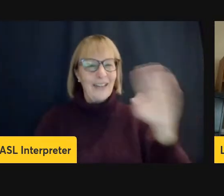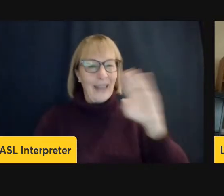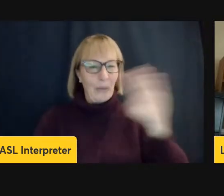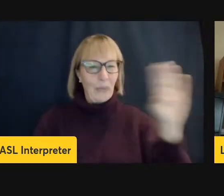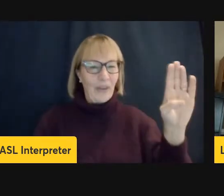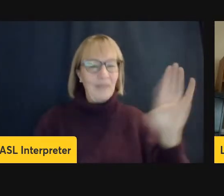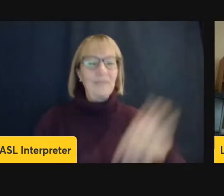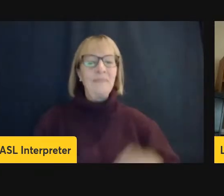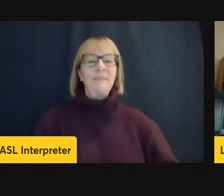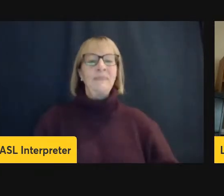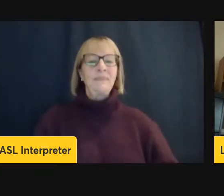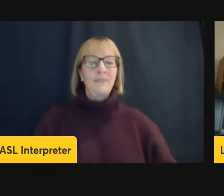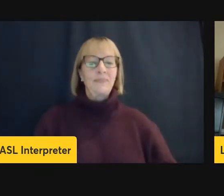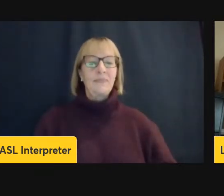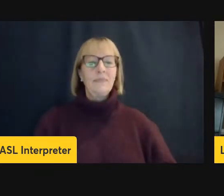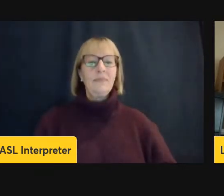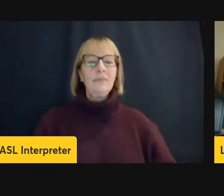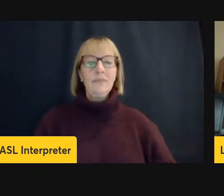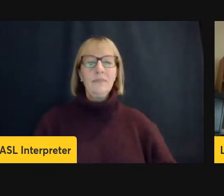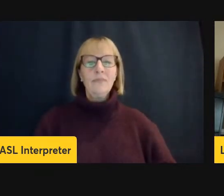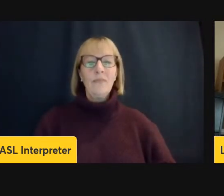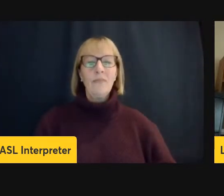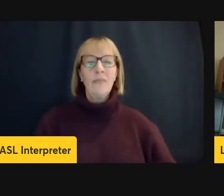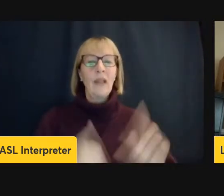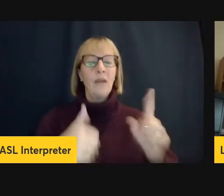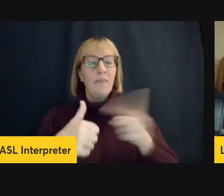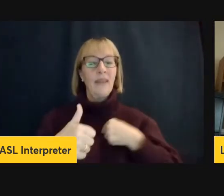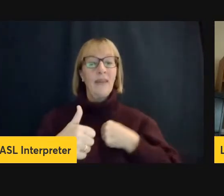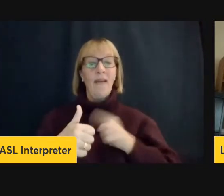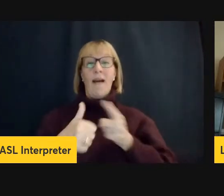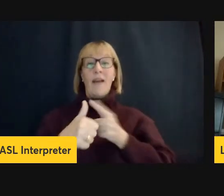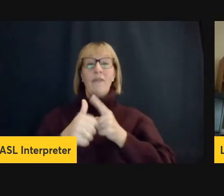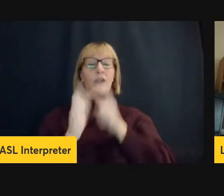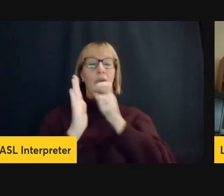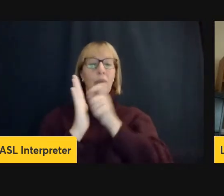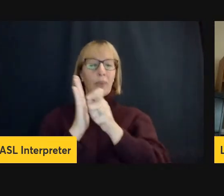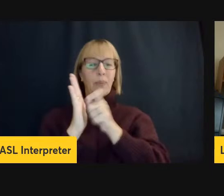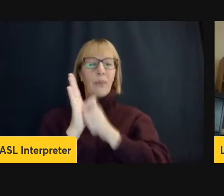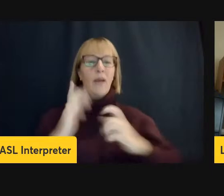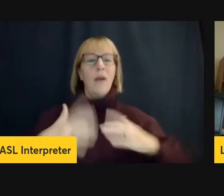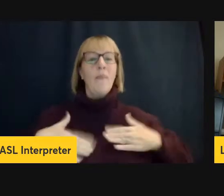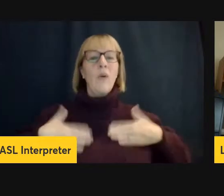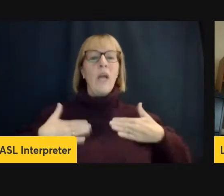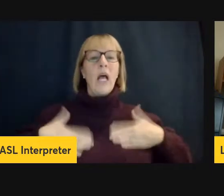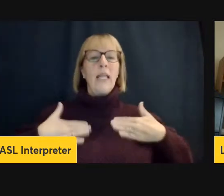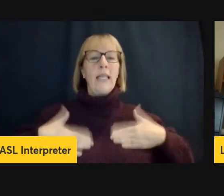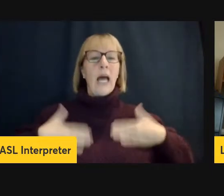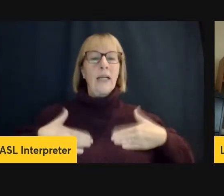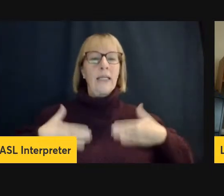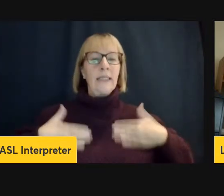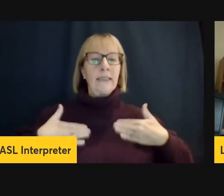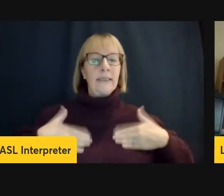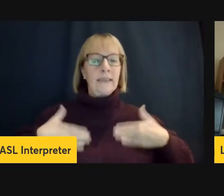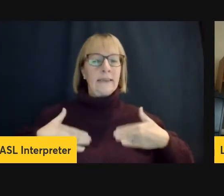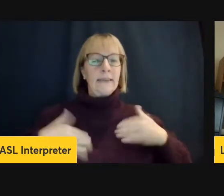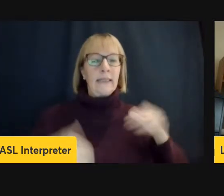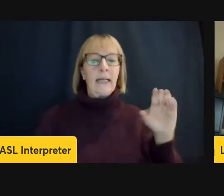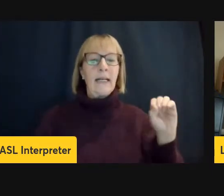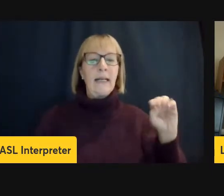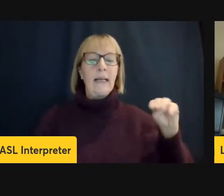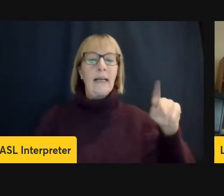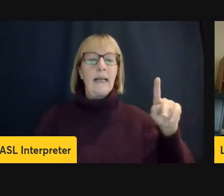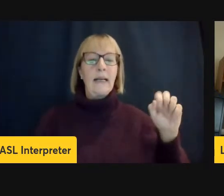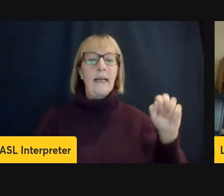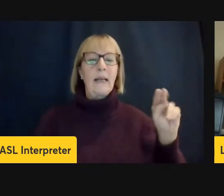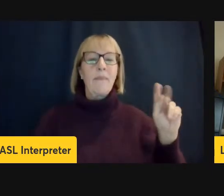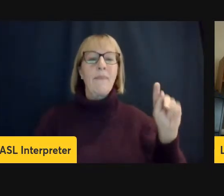But that shows that I first wrote about lung capacity measurements and race in